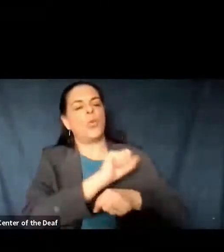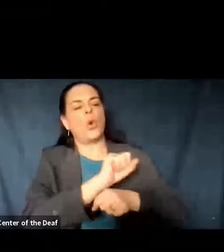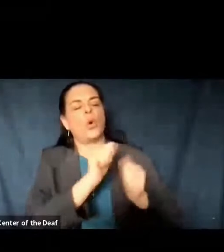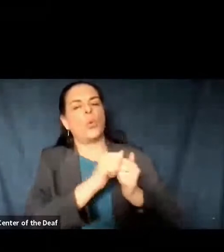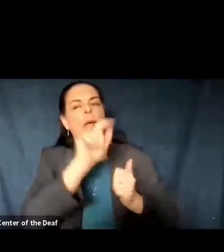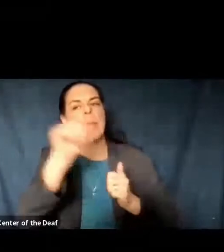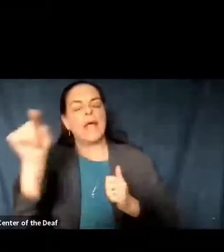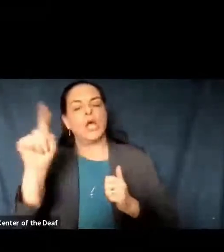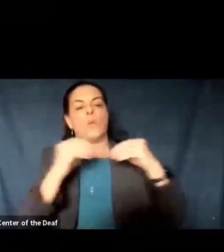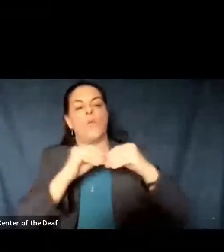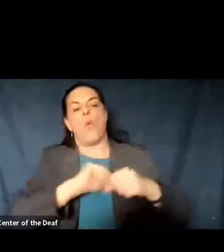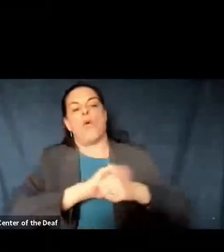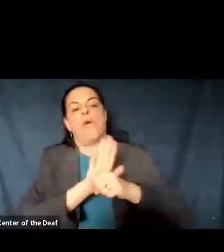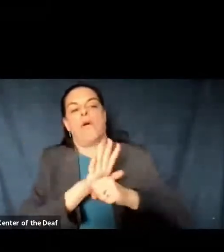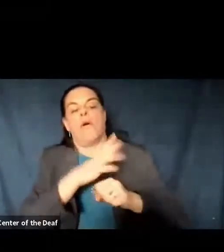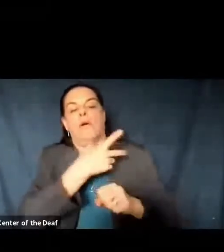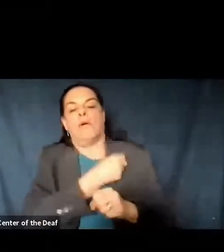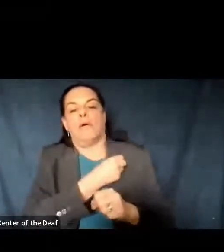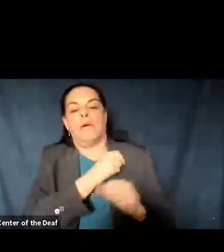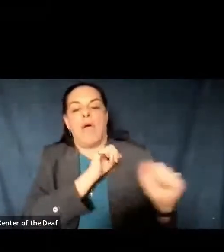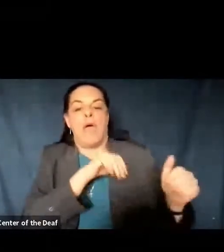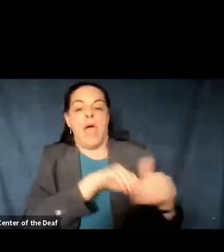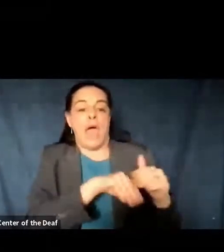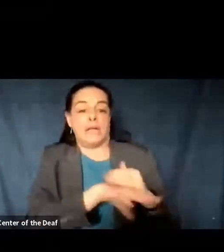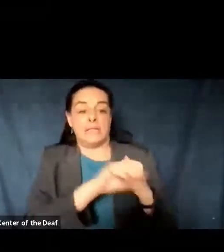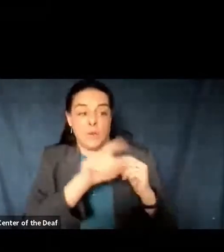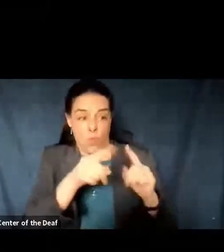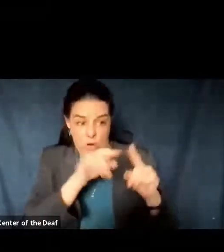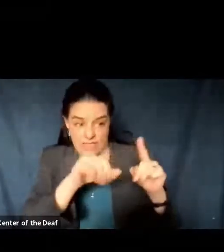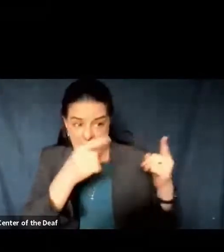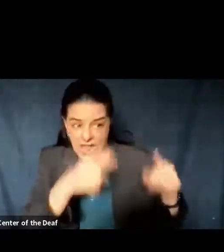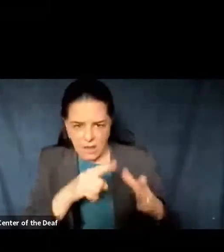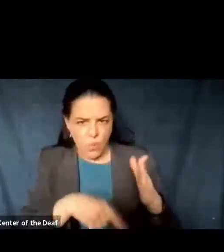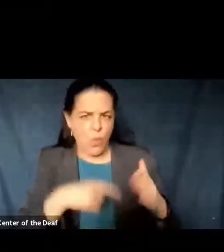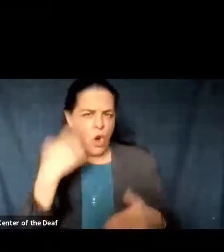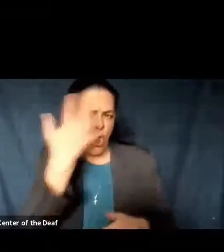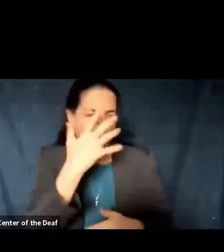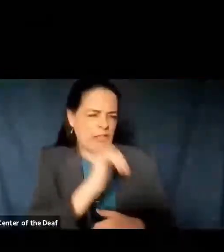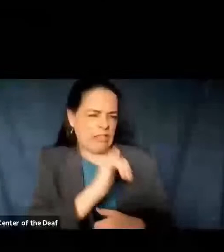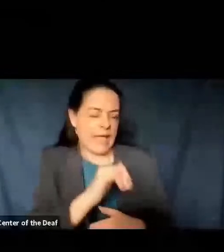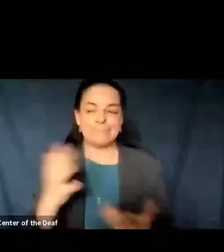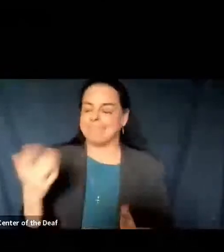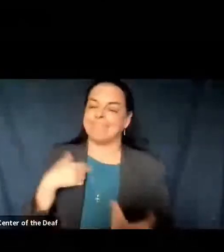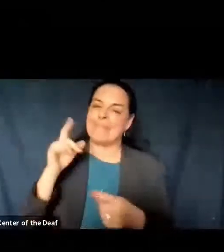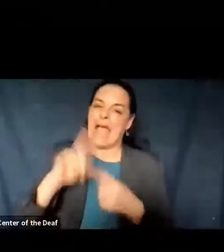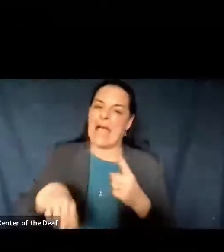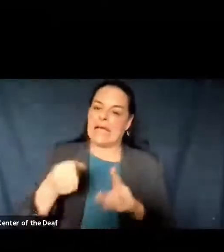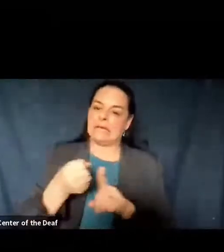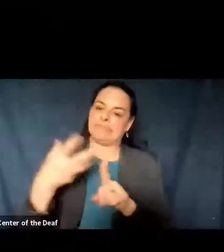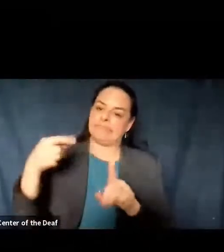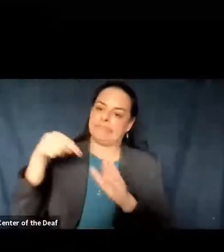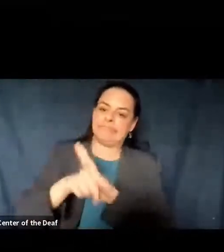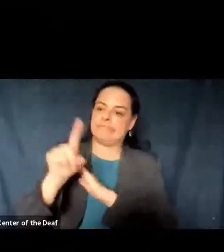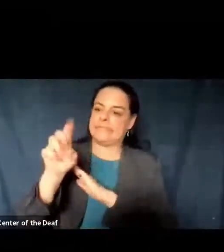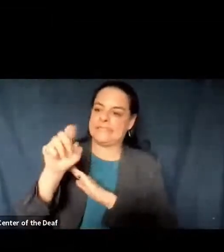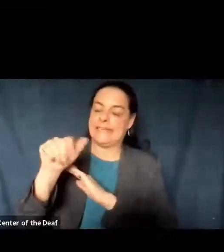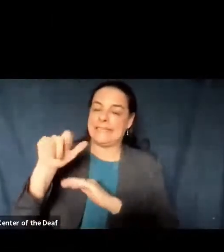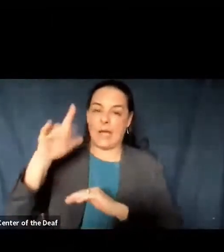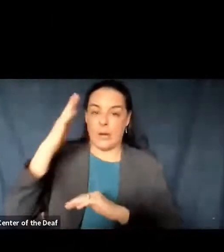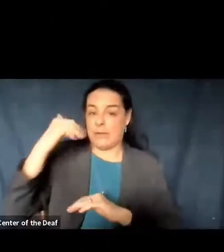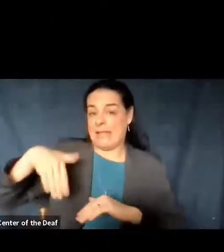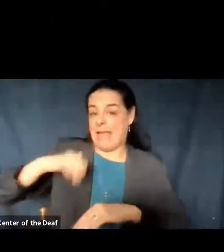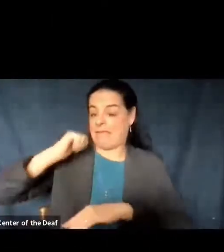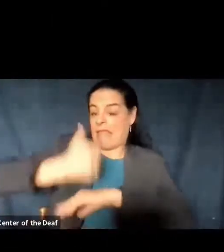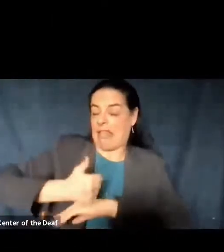vaccination access, and what would that look like when it does happen? I can't go into detail on that because it's not firmed up yet, and we don't want to get